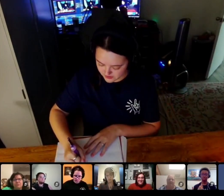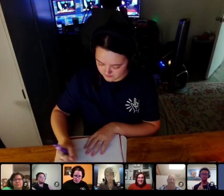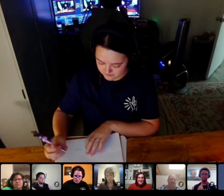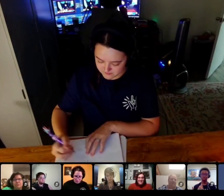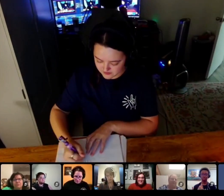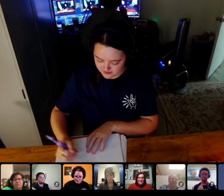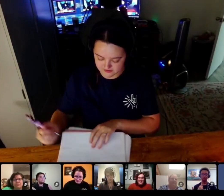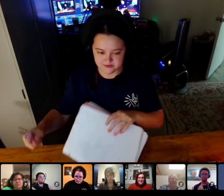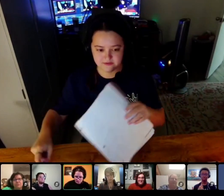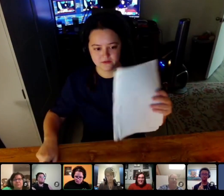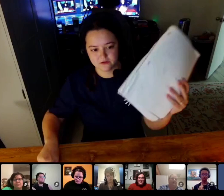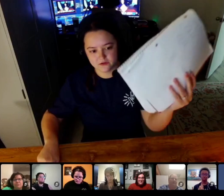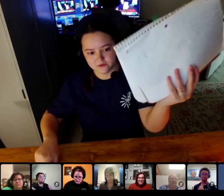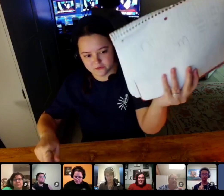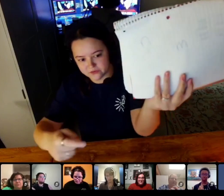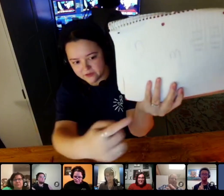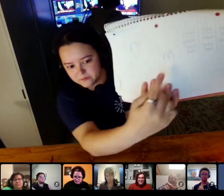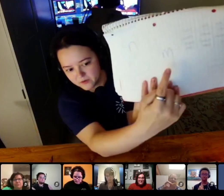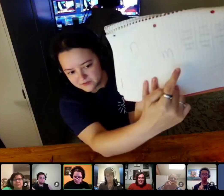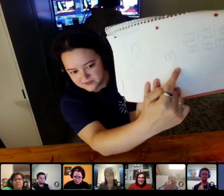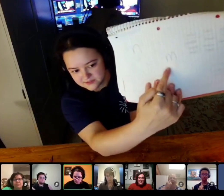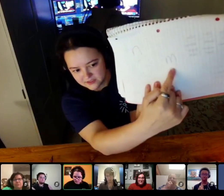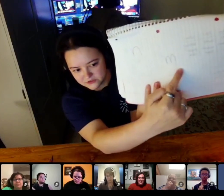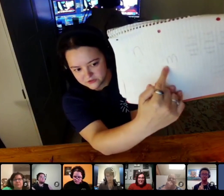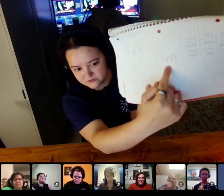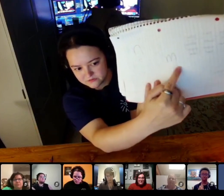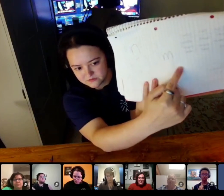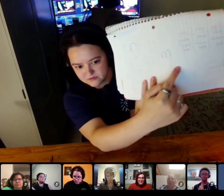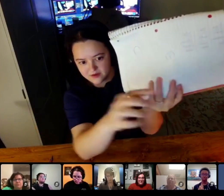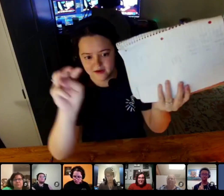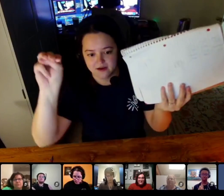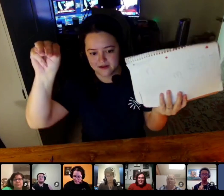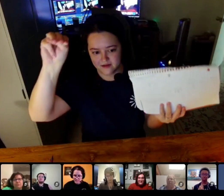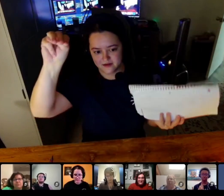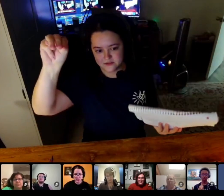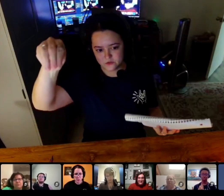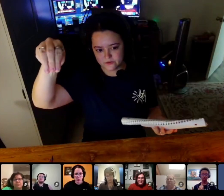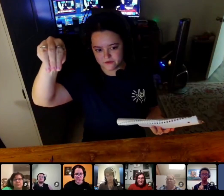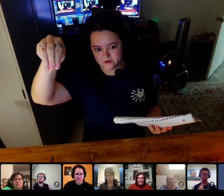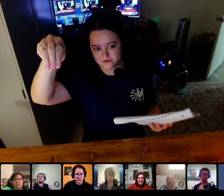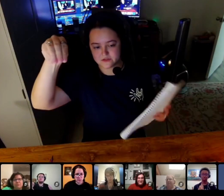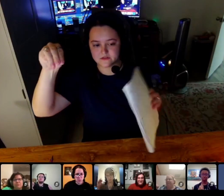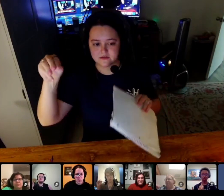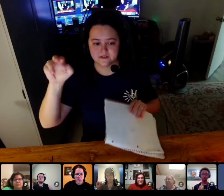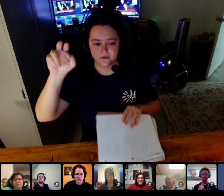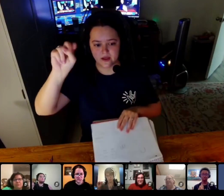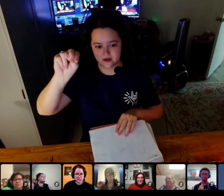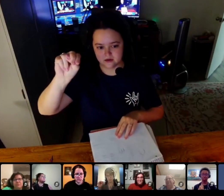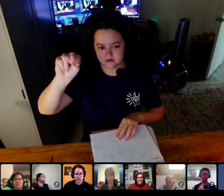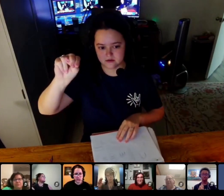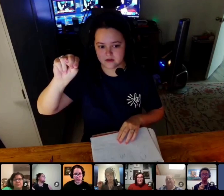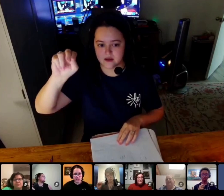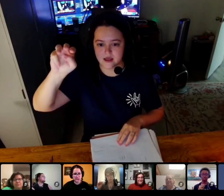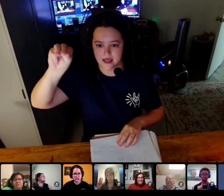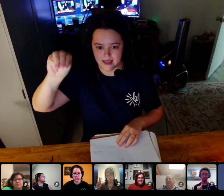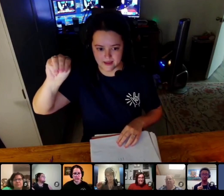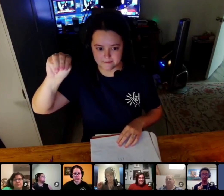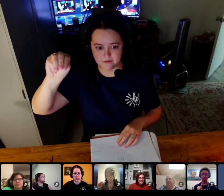M has 3 parts that touch, and that has 3 fingers. So N, M, or